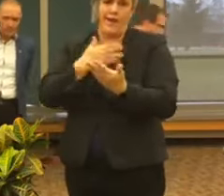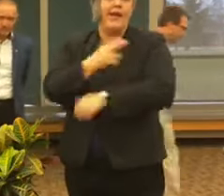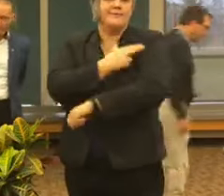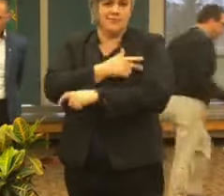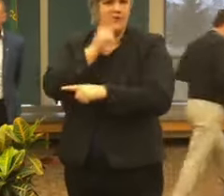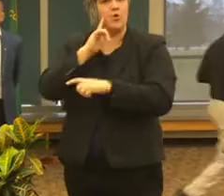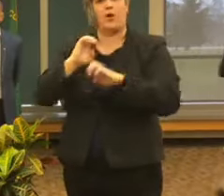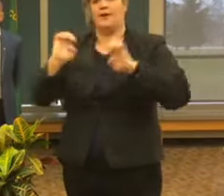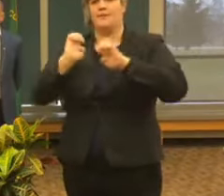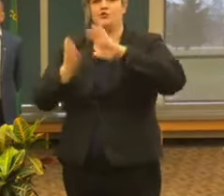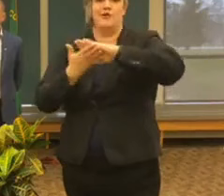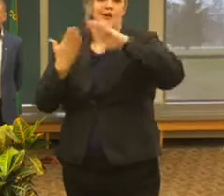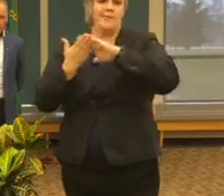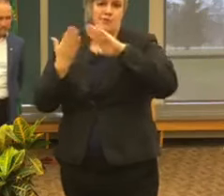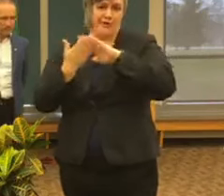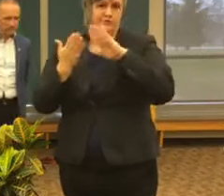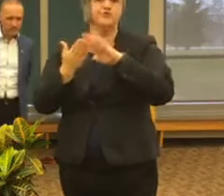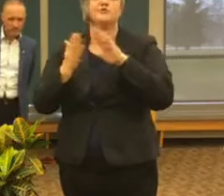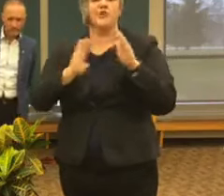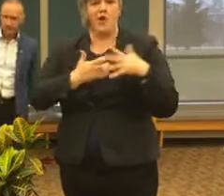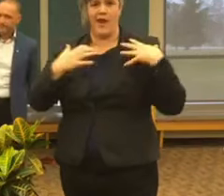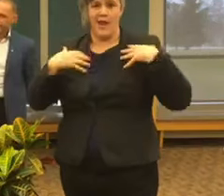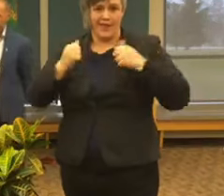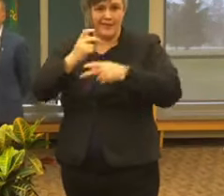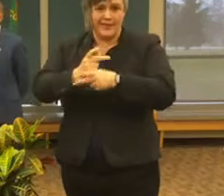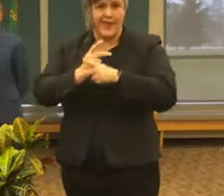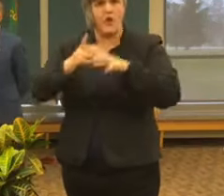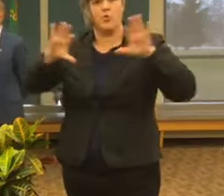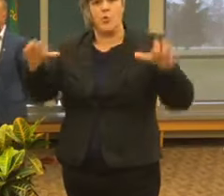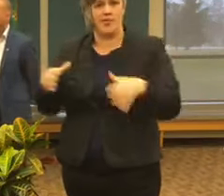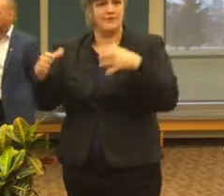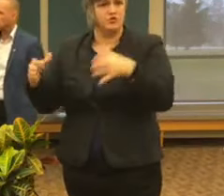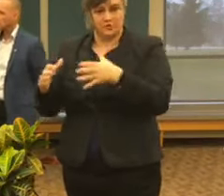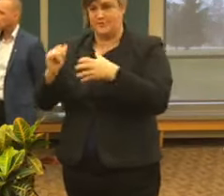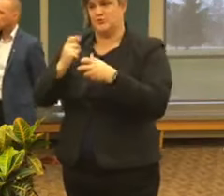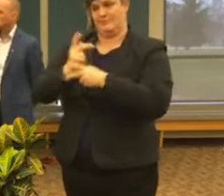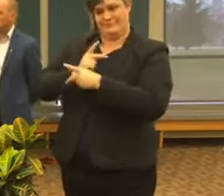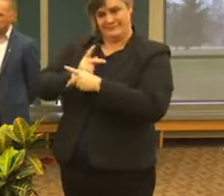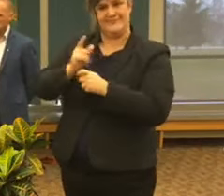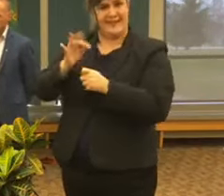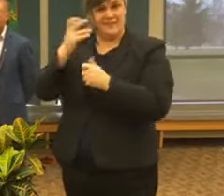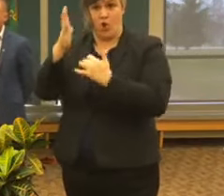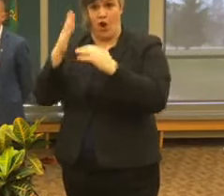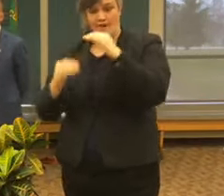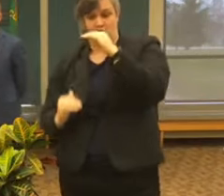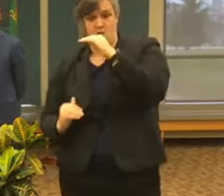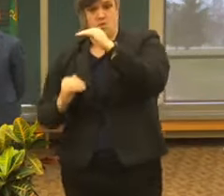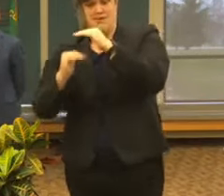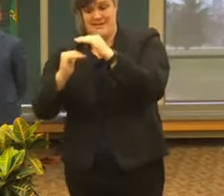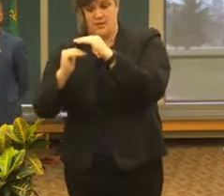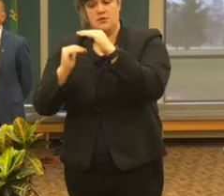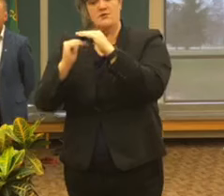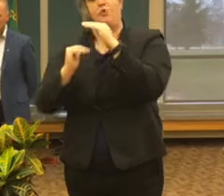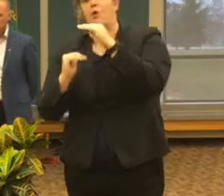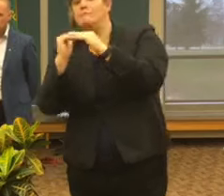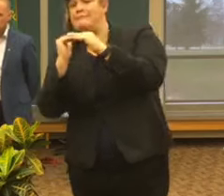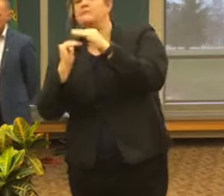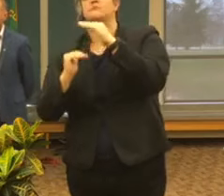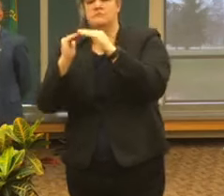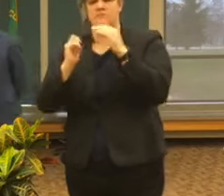emergency operation and our healthcare coalitions to determine if they're at capacity and the needs that they have.